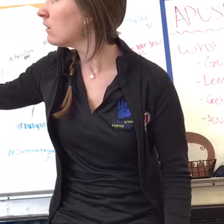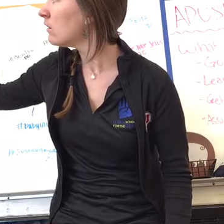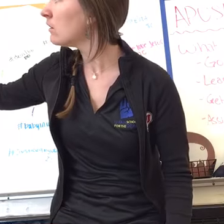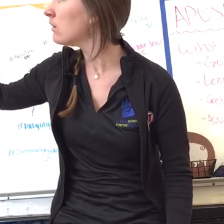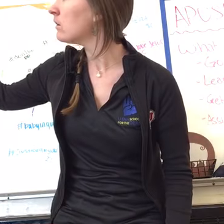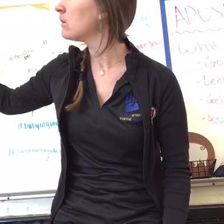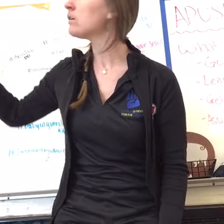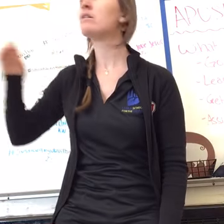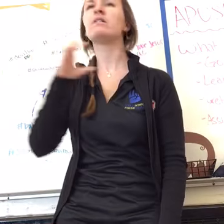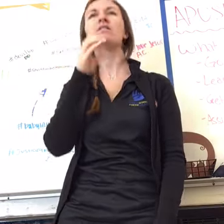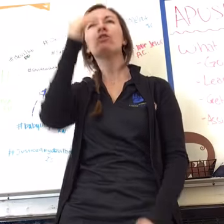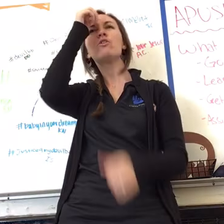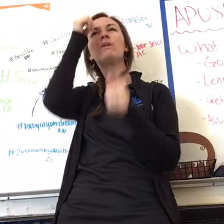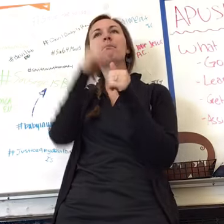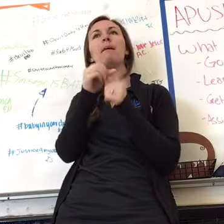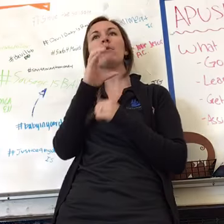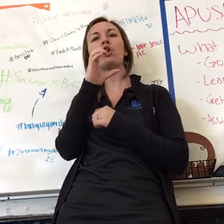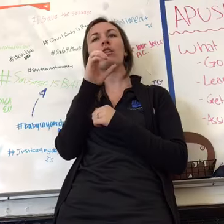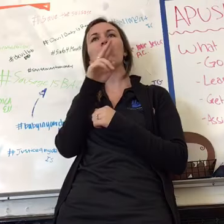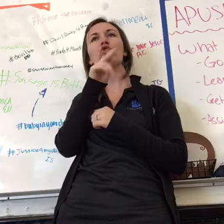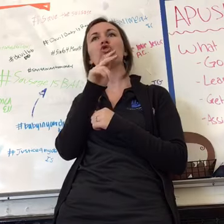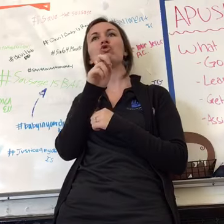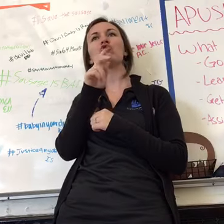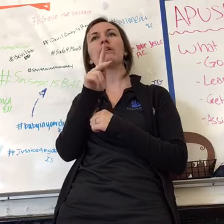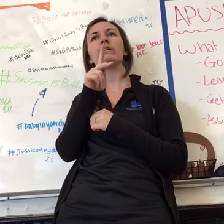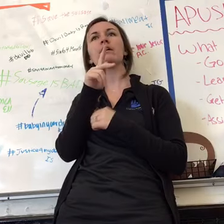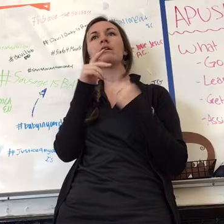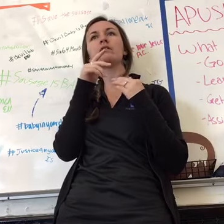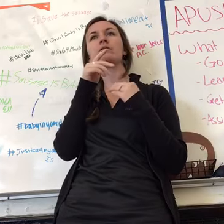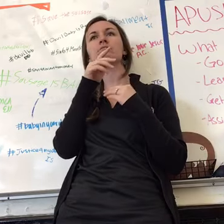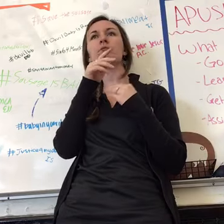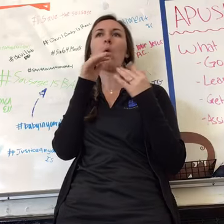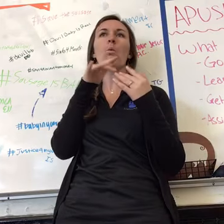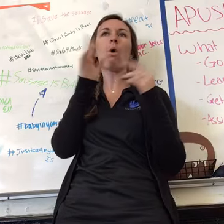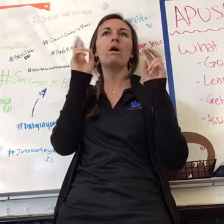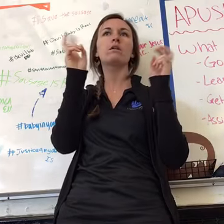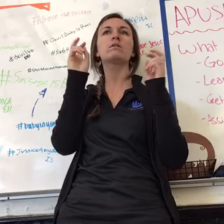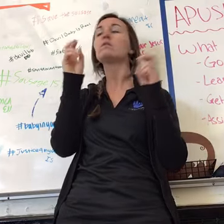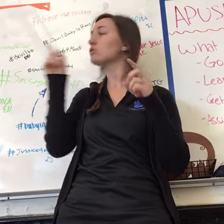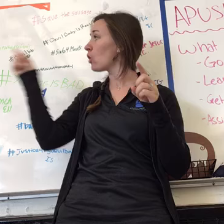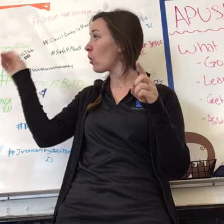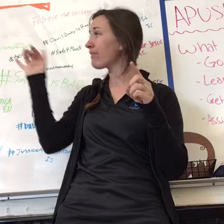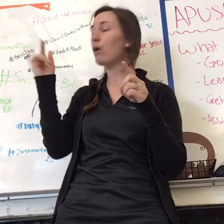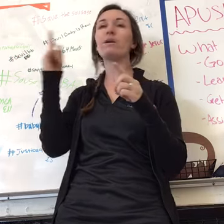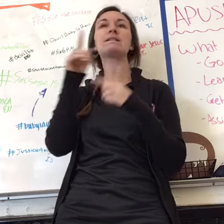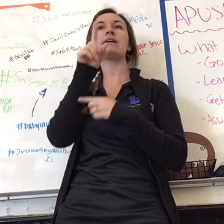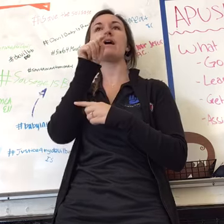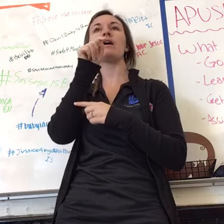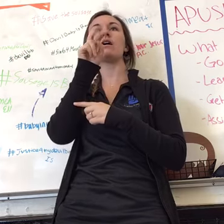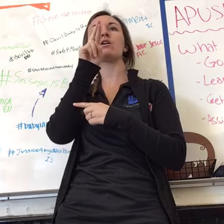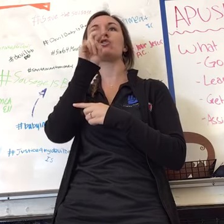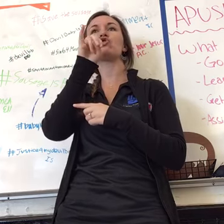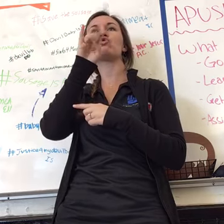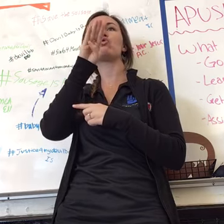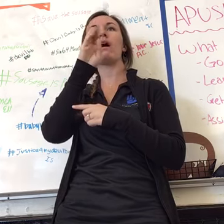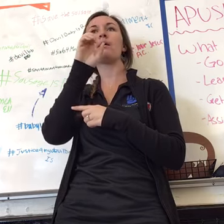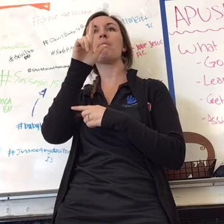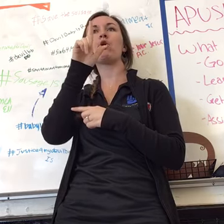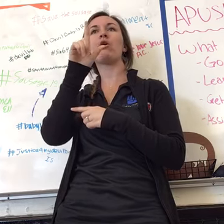in here. Remember, Tecumseh was a tribal leader. This is going to be in Illinois in Prophetstown. And basically